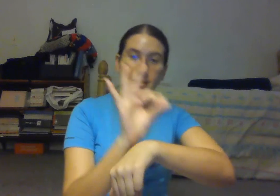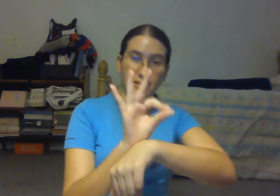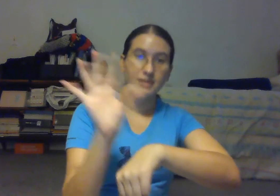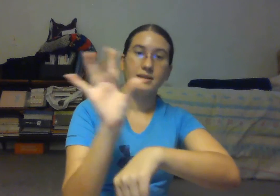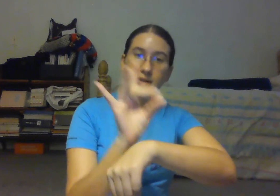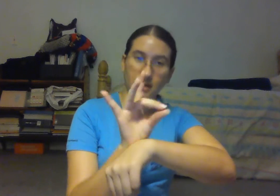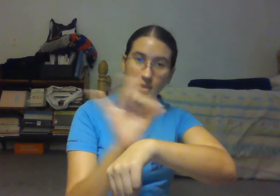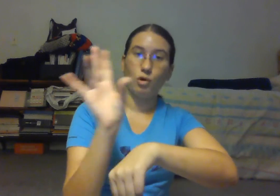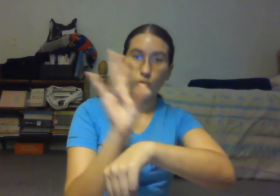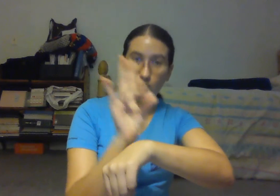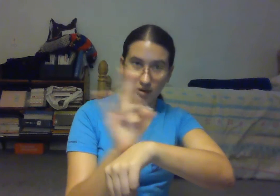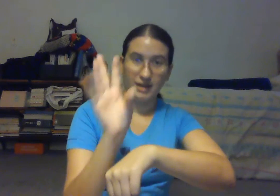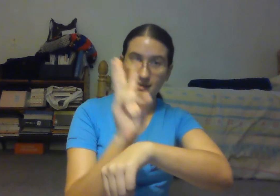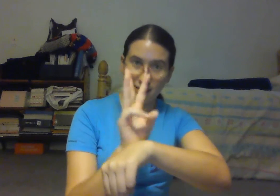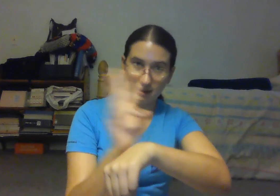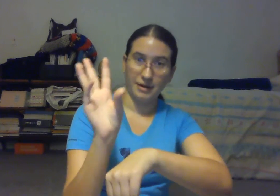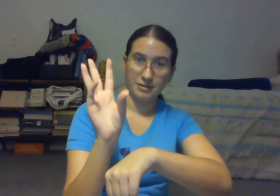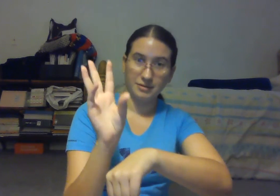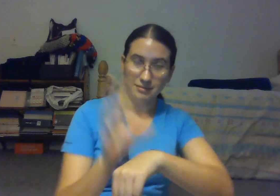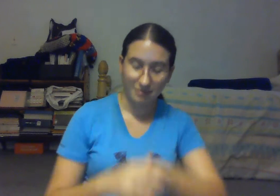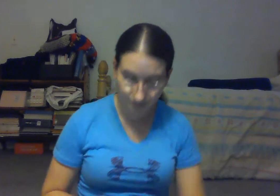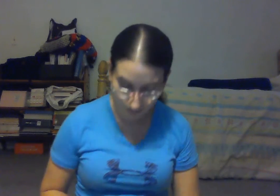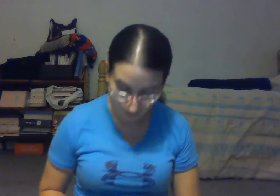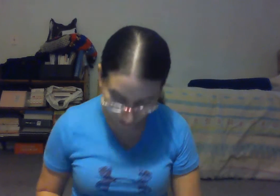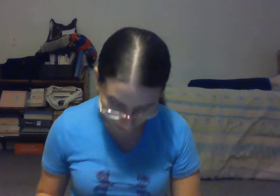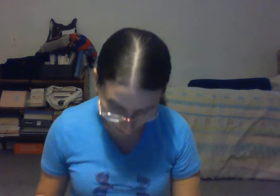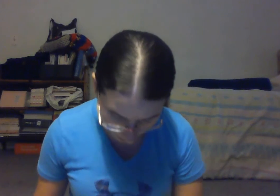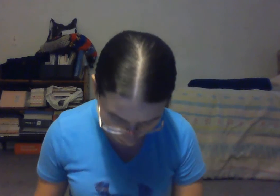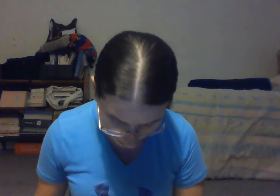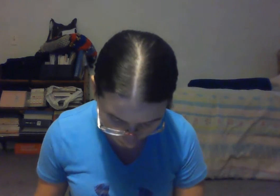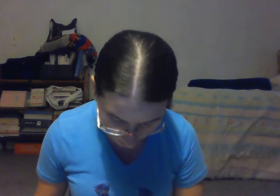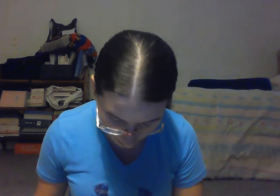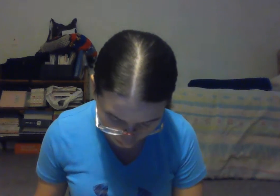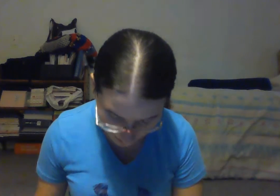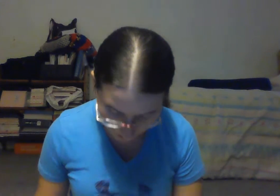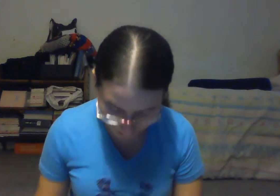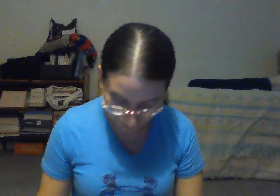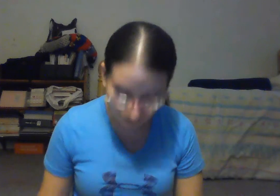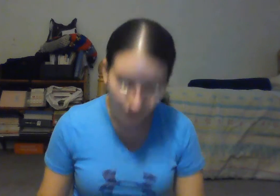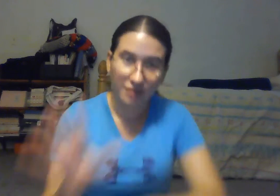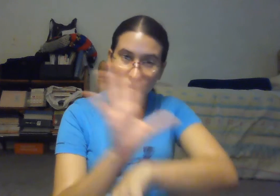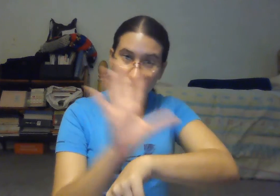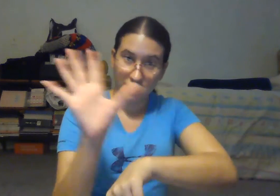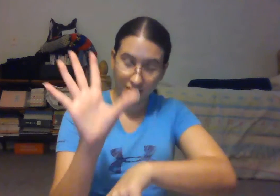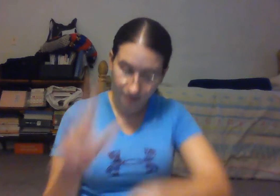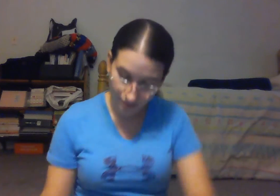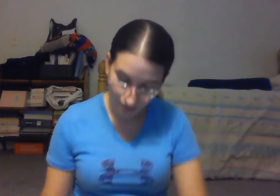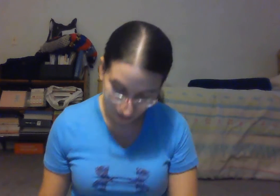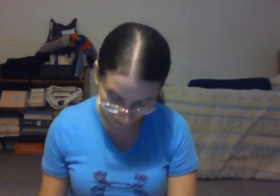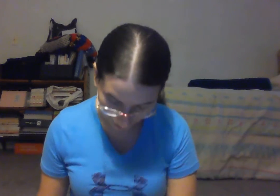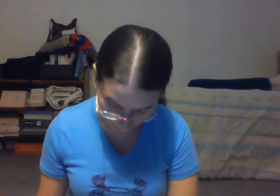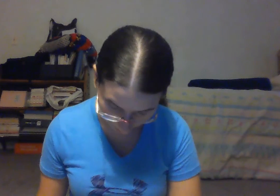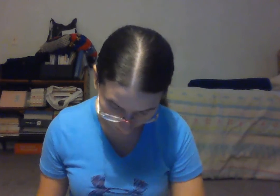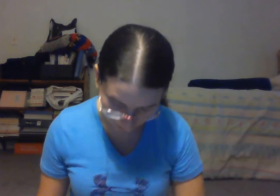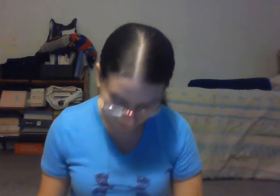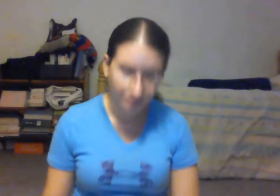is incorporated together. Okay, so I waited until time 5, which is this, and I gave up.